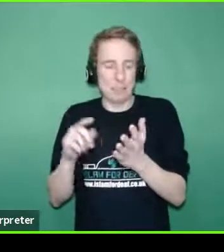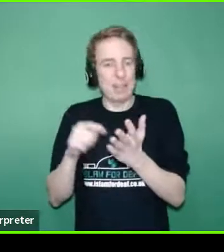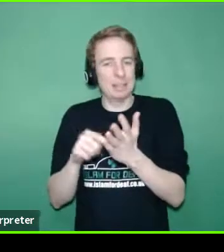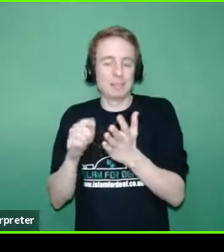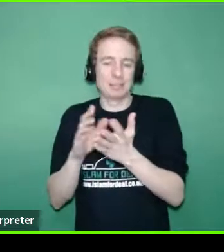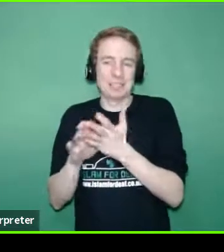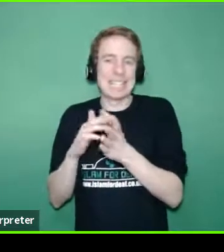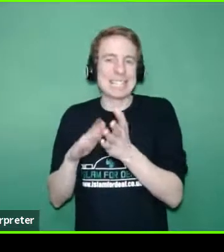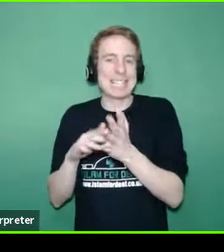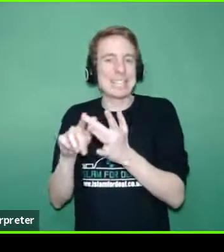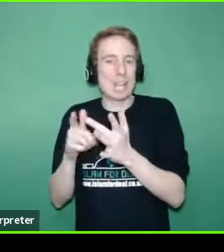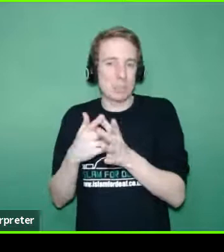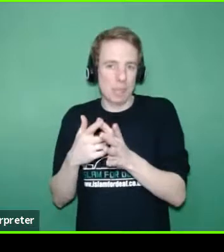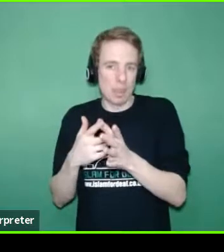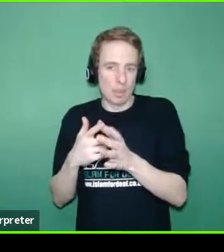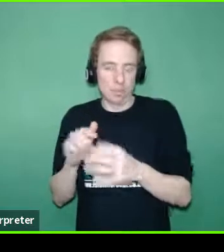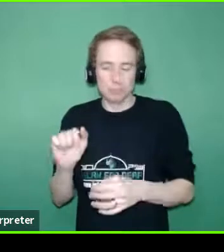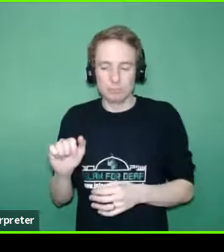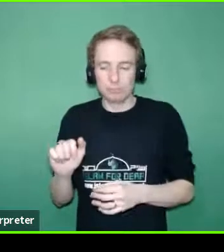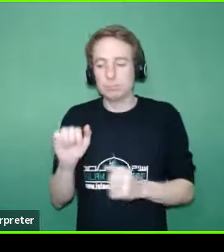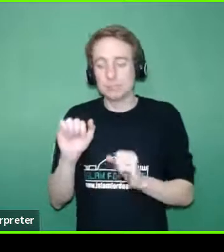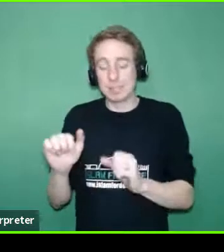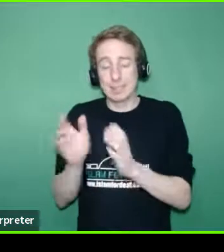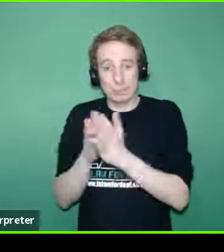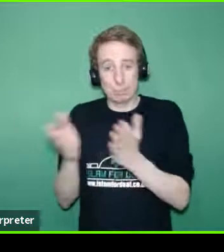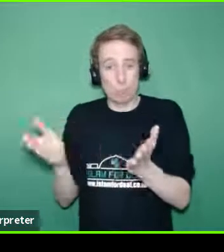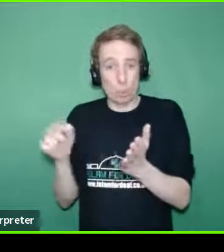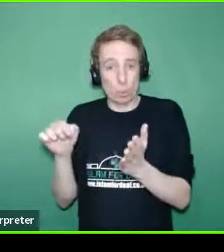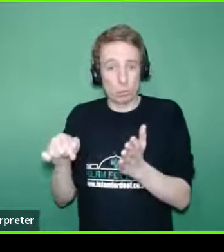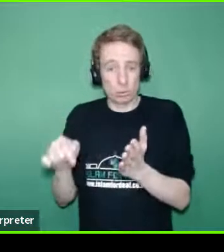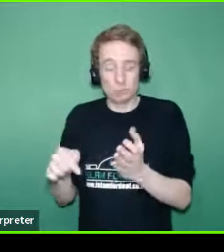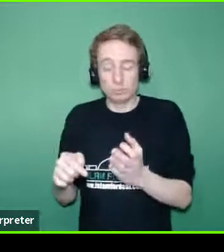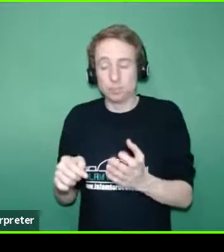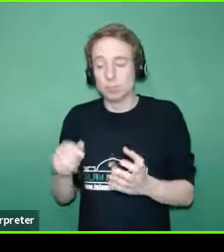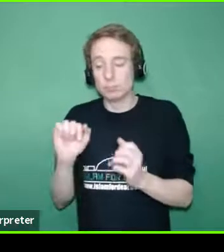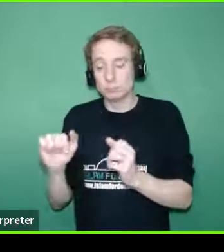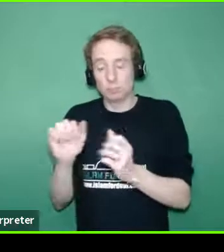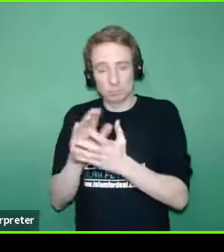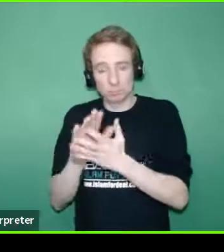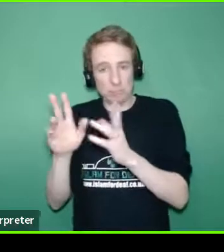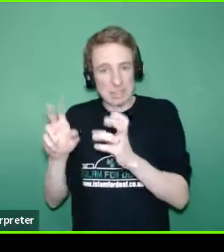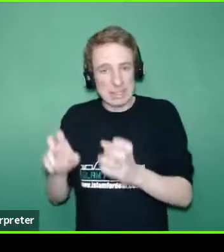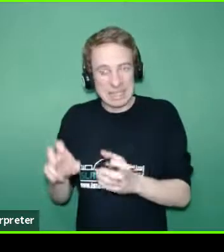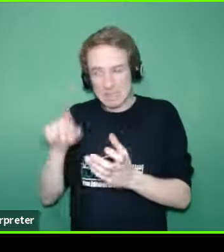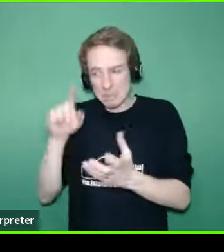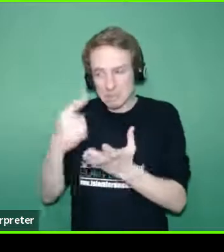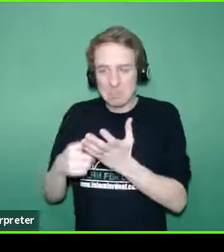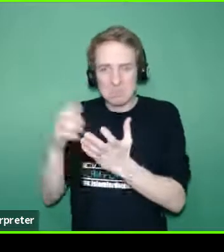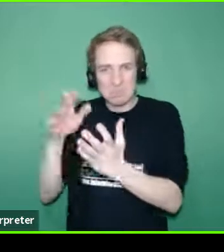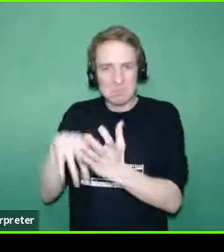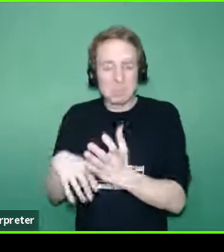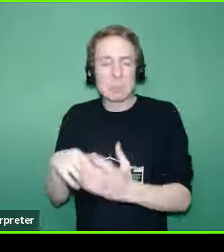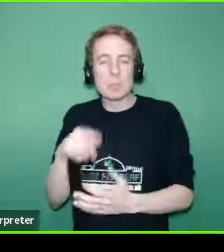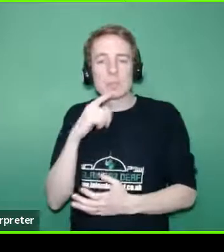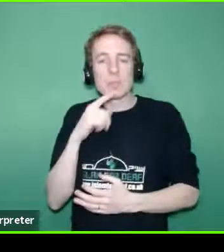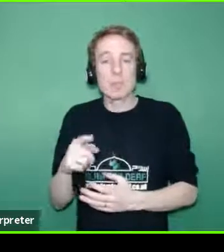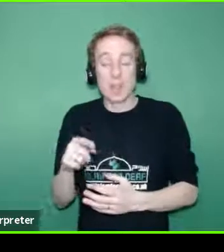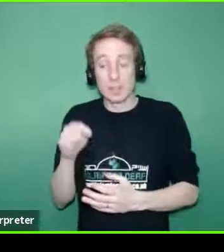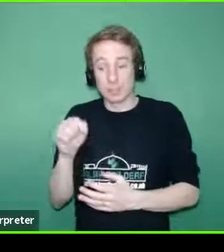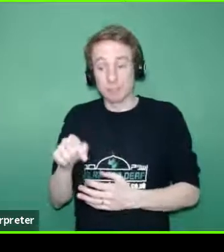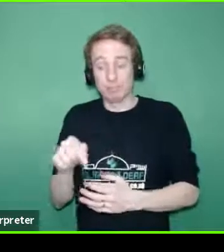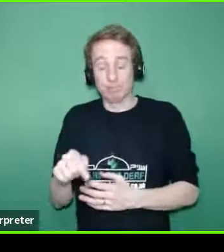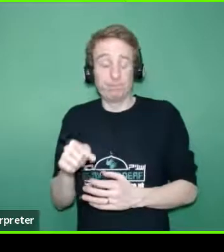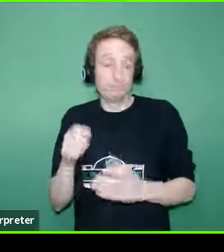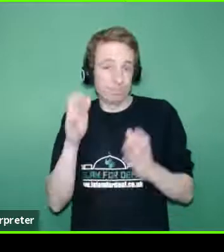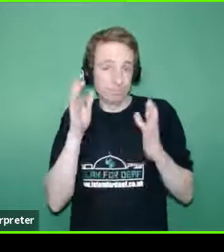noted in his book or in the collection of his verdicts, he mentions this prayer and he says, as